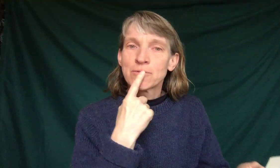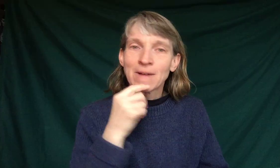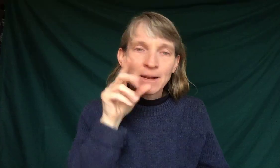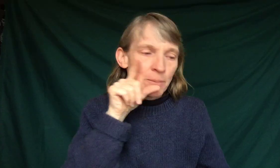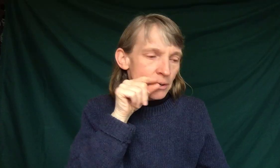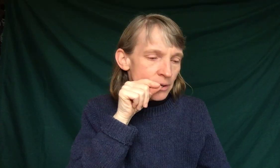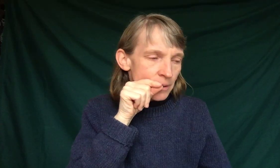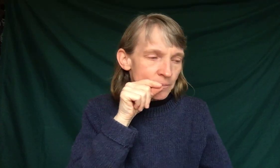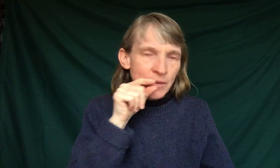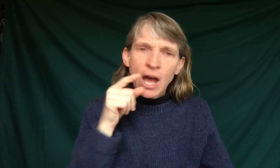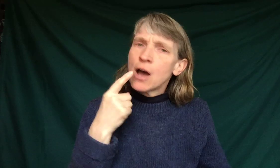red bird.